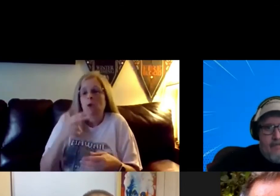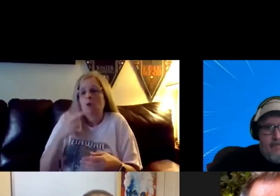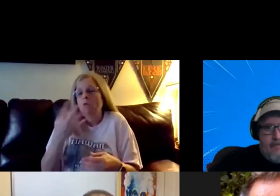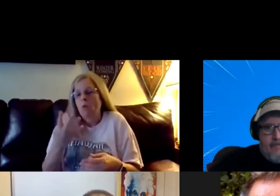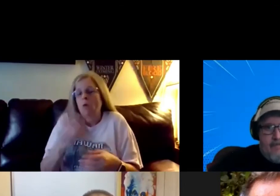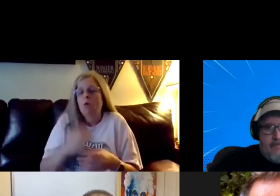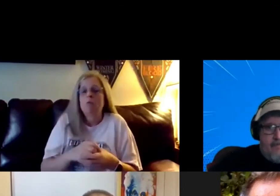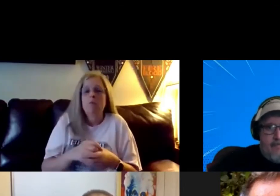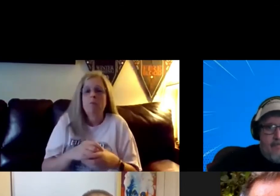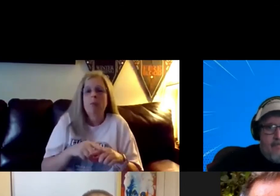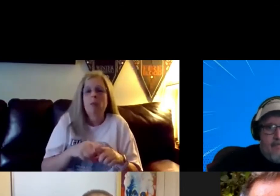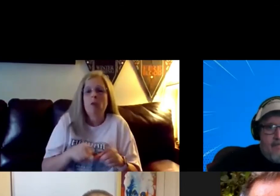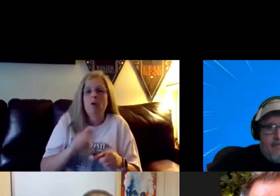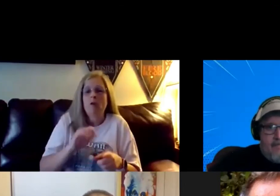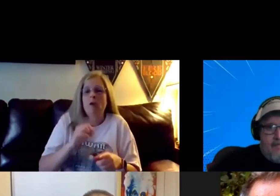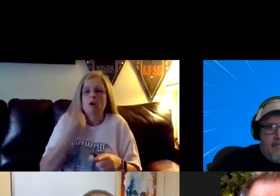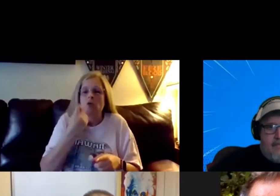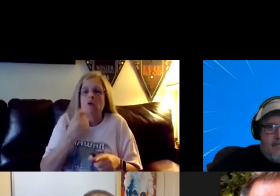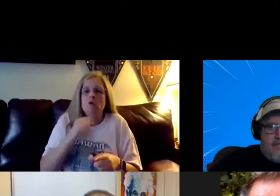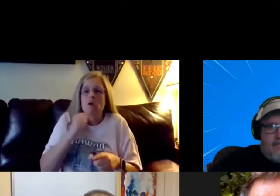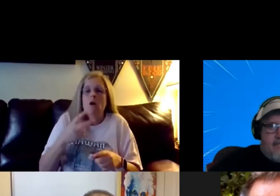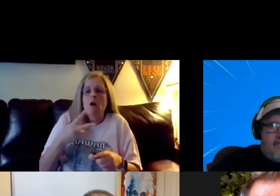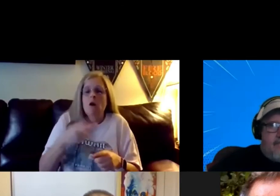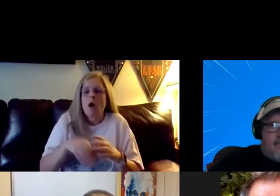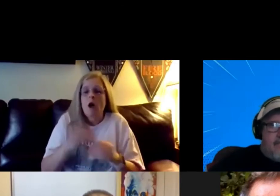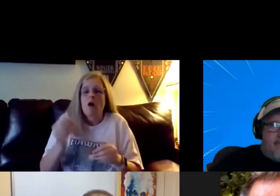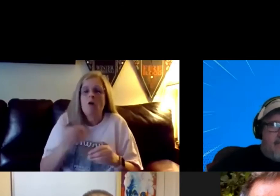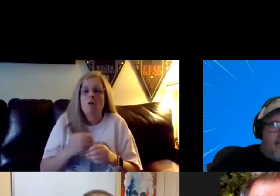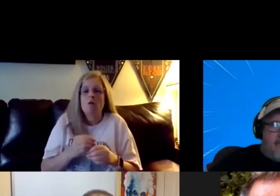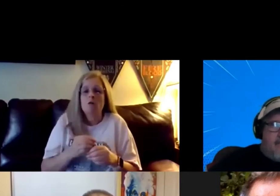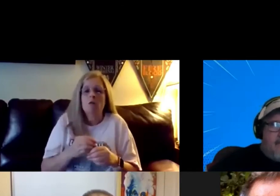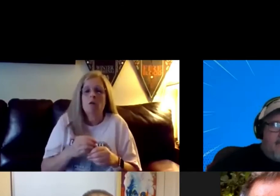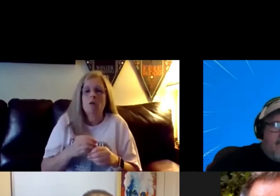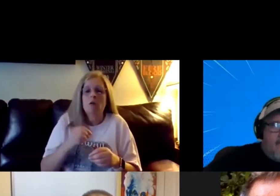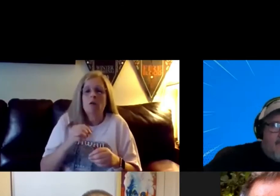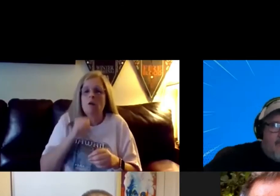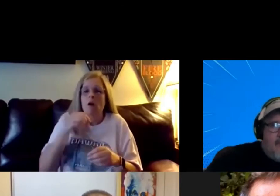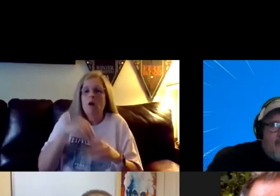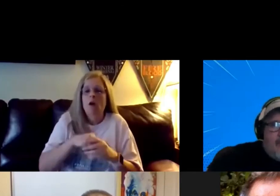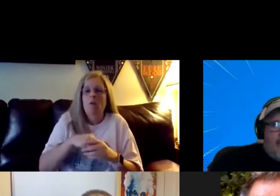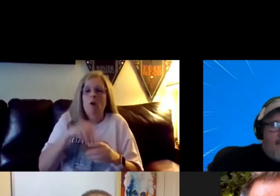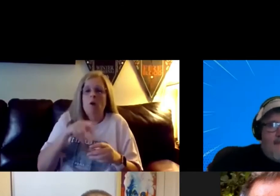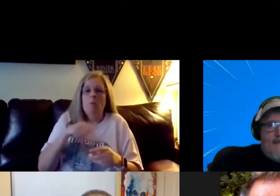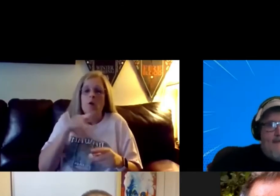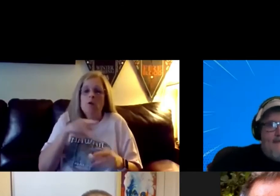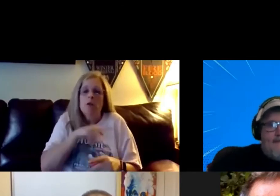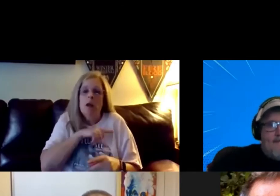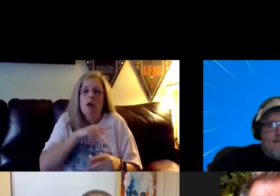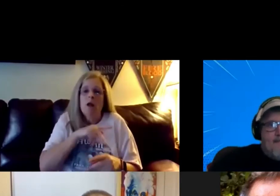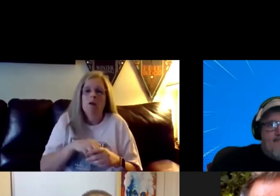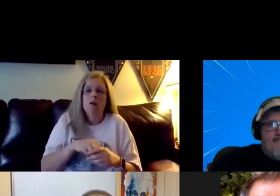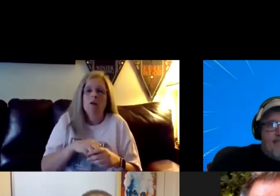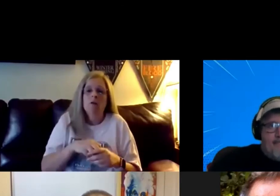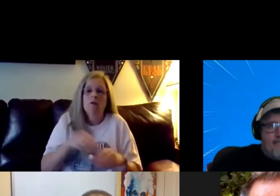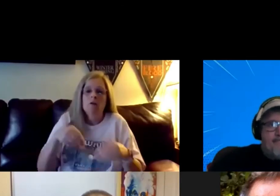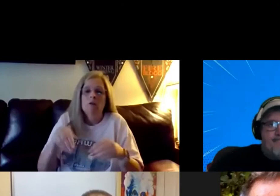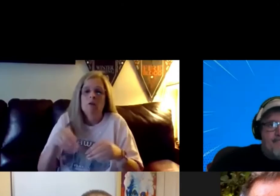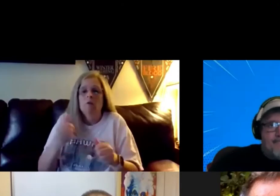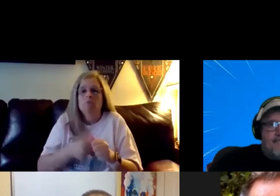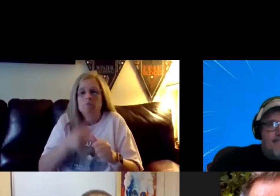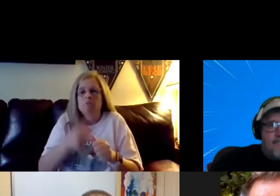but they just weren't cut out to, it just wasn't in their personality to have to sell each and every month and all of that.